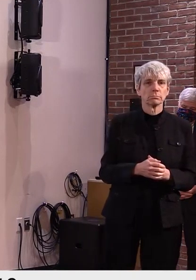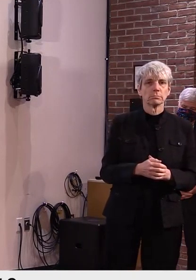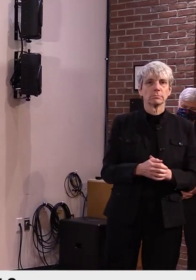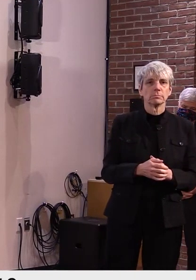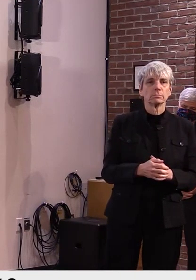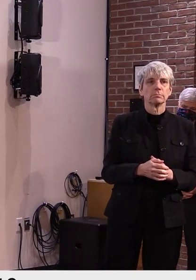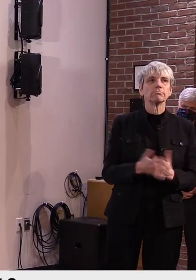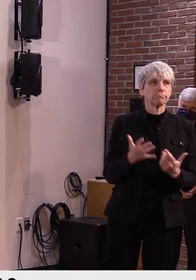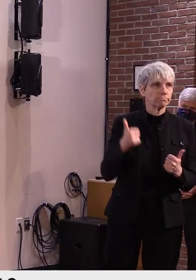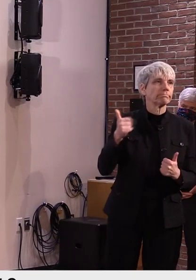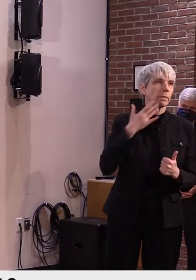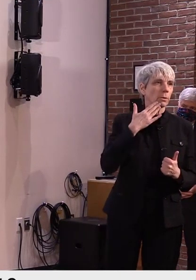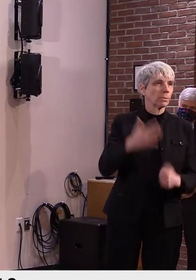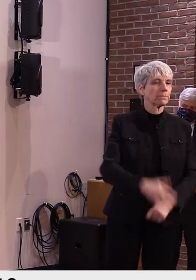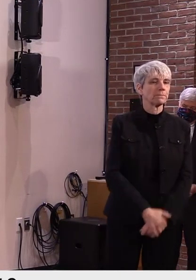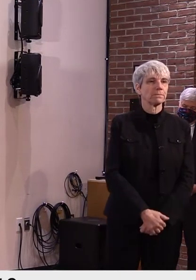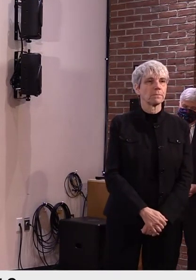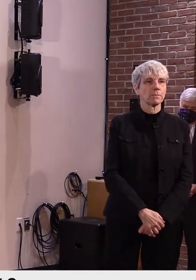All right, thanks.